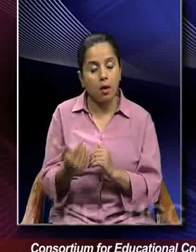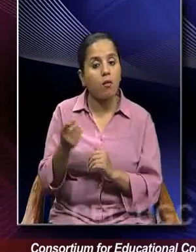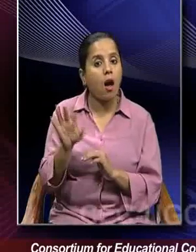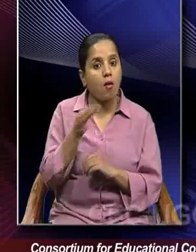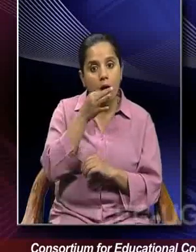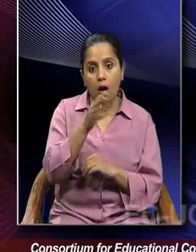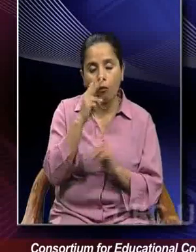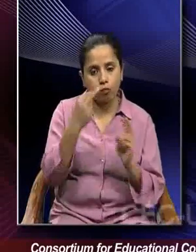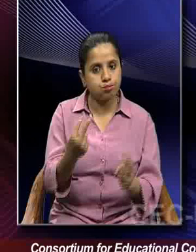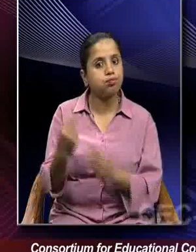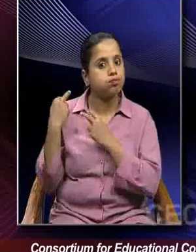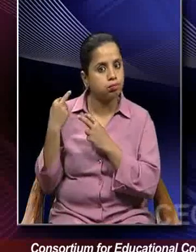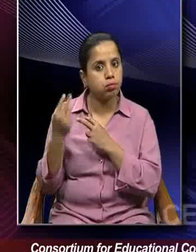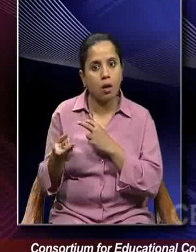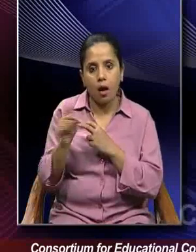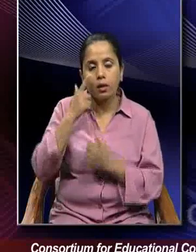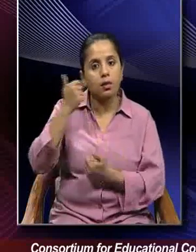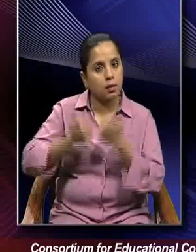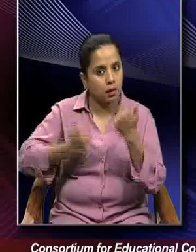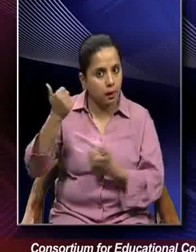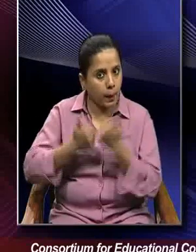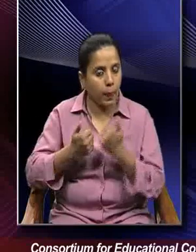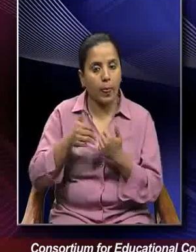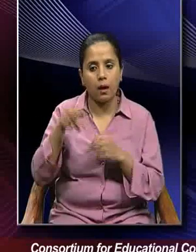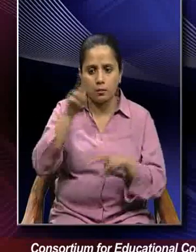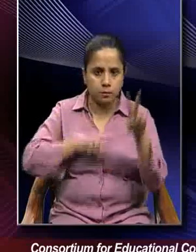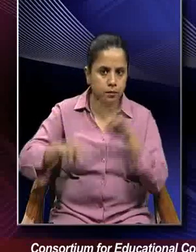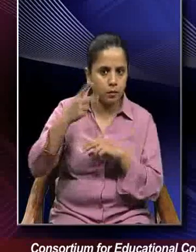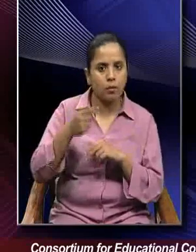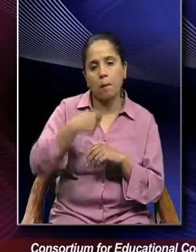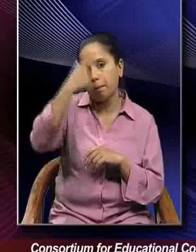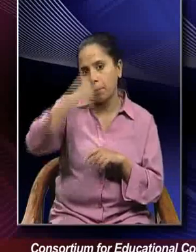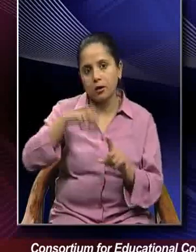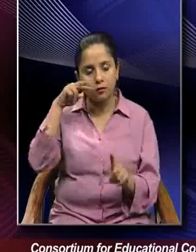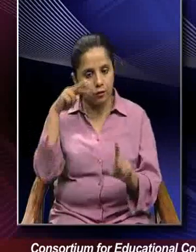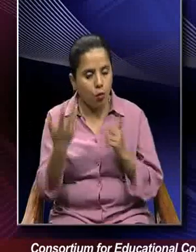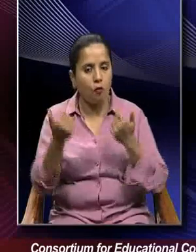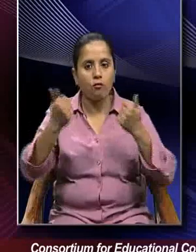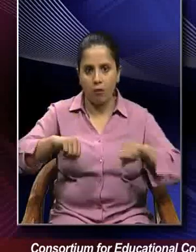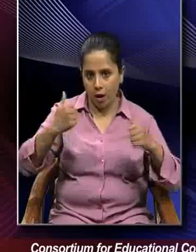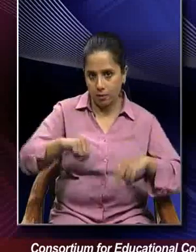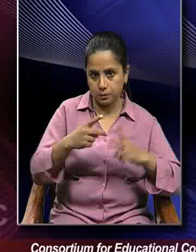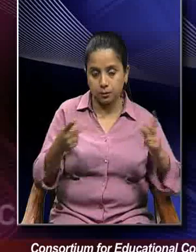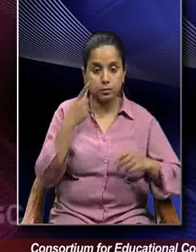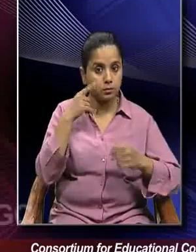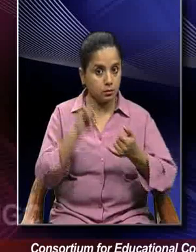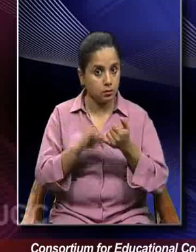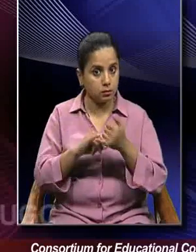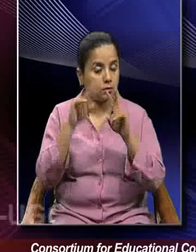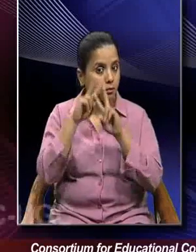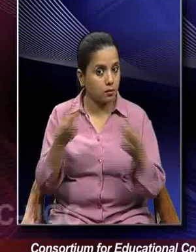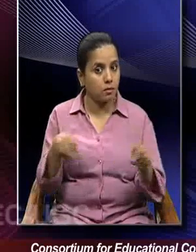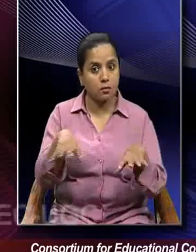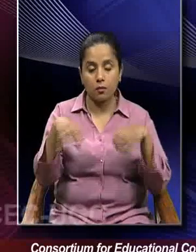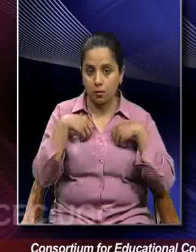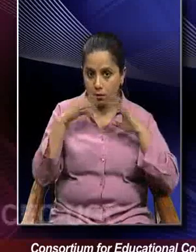to reflect, to re-examine, and to analyze personal views and feelings. So, ISS researchers adopt the